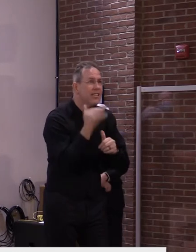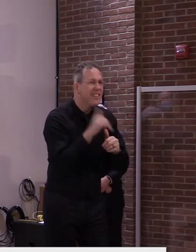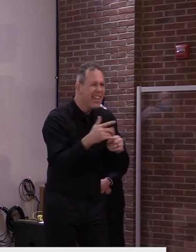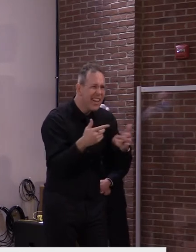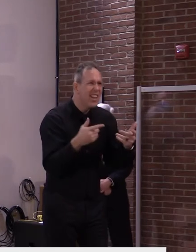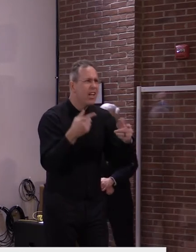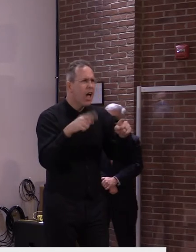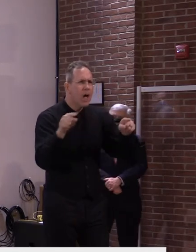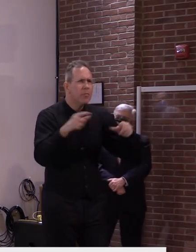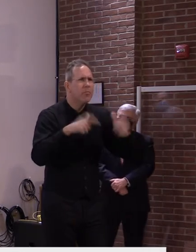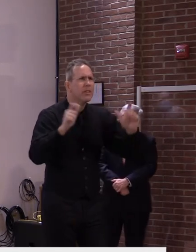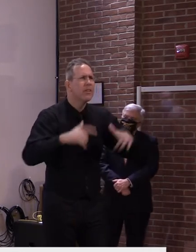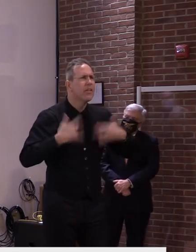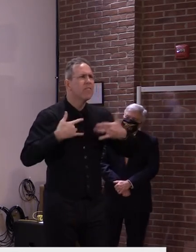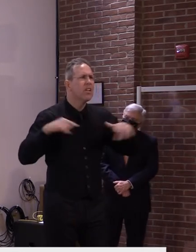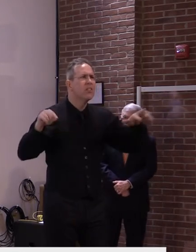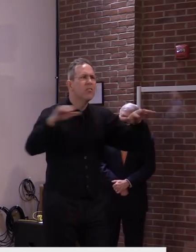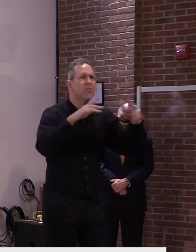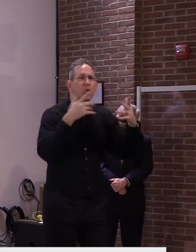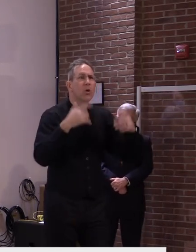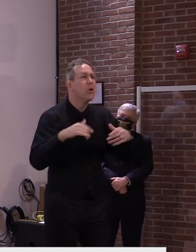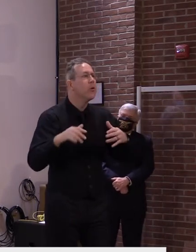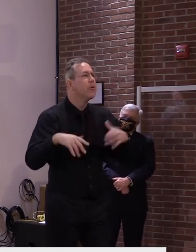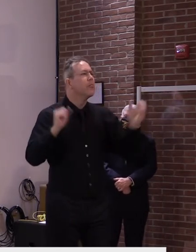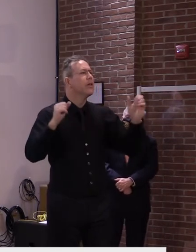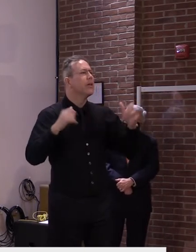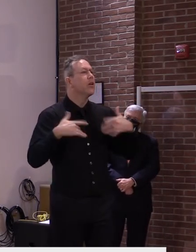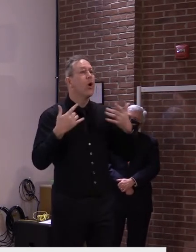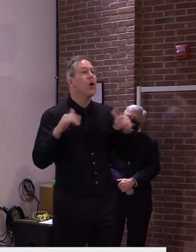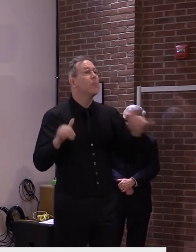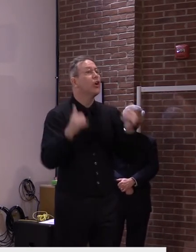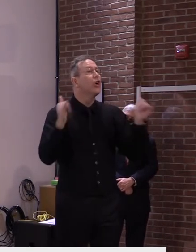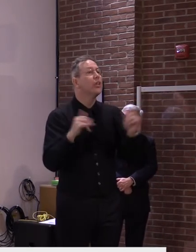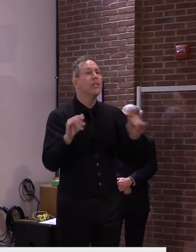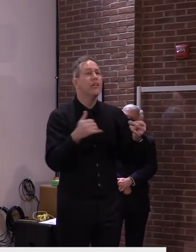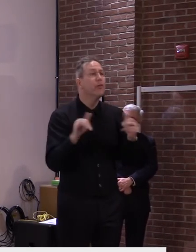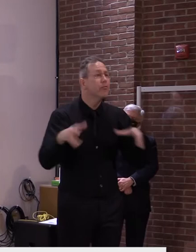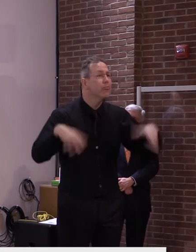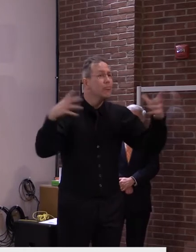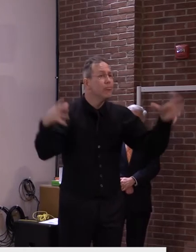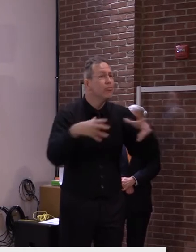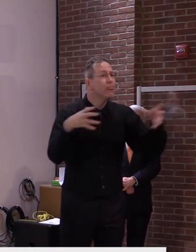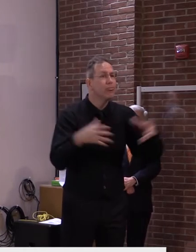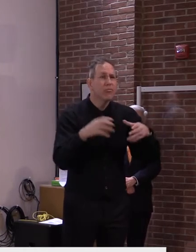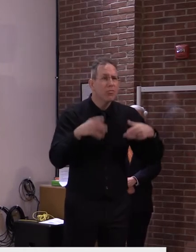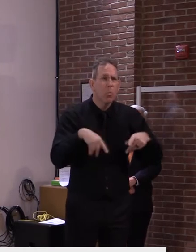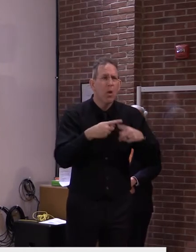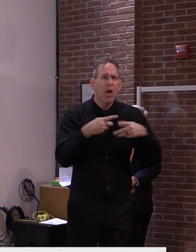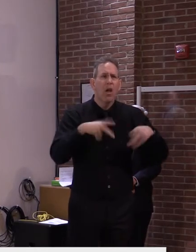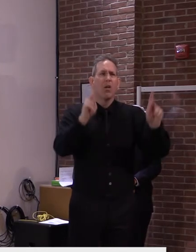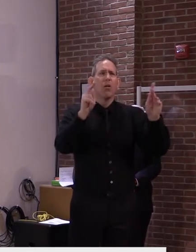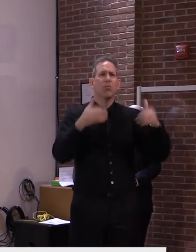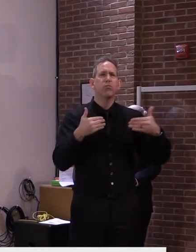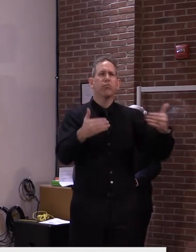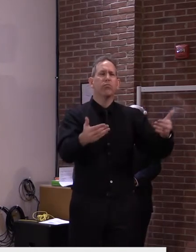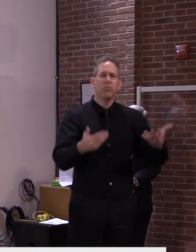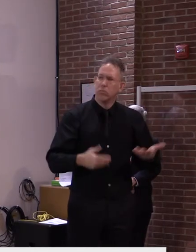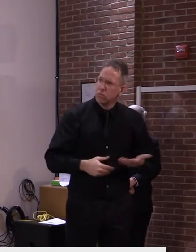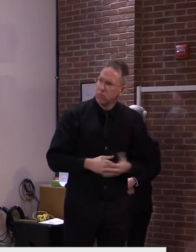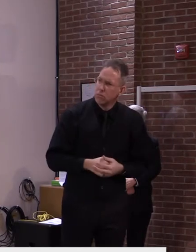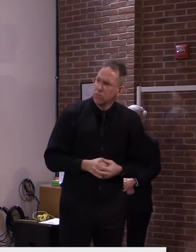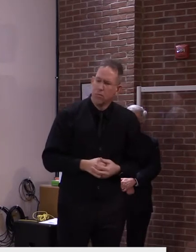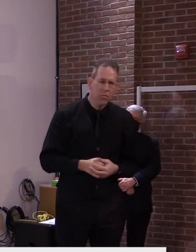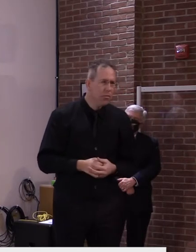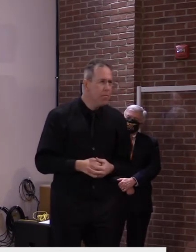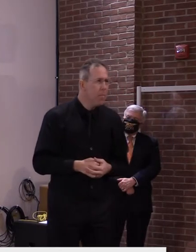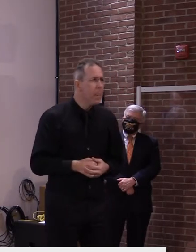recommendations for people who are planning those? Well, first of all, when I made the comments about masking will be around, and some of